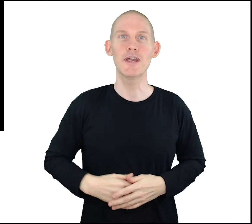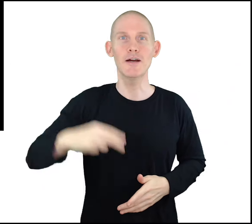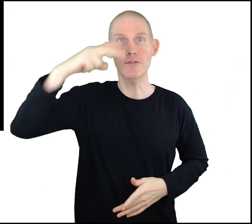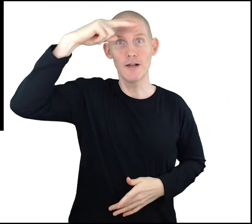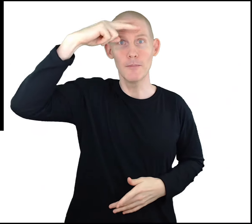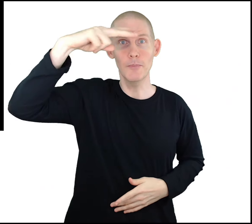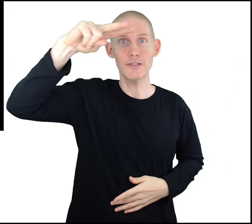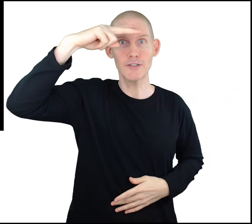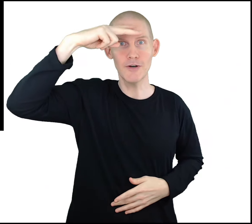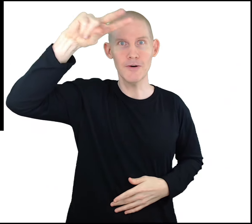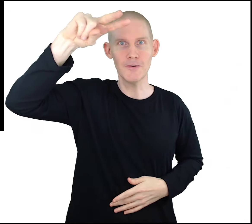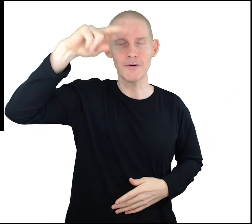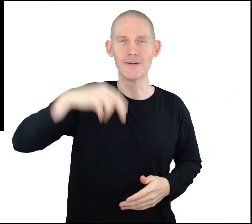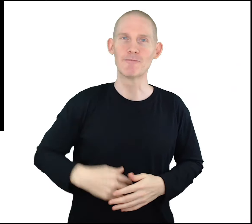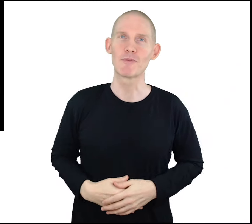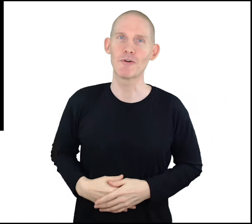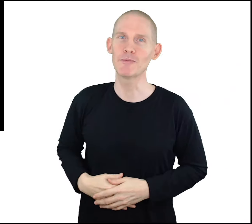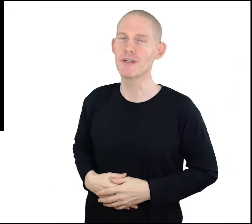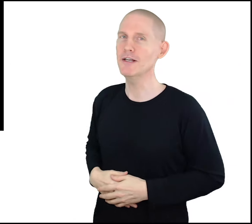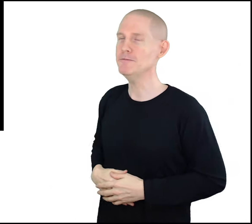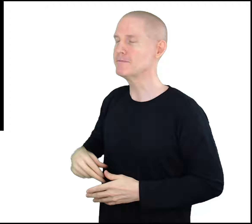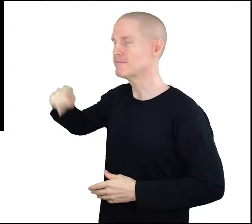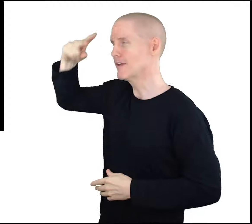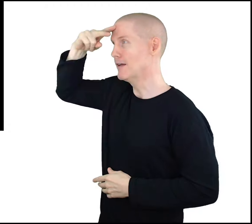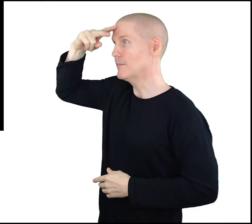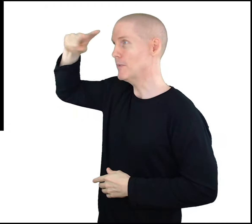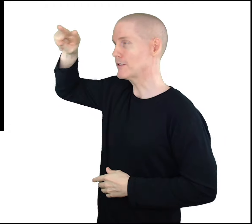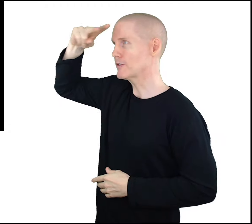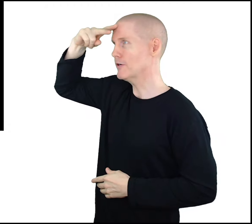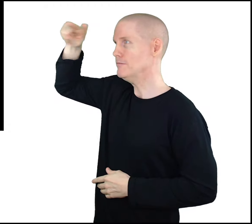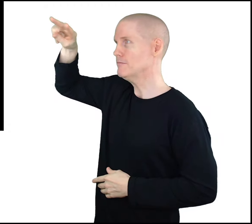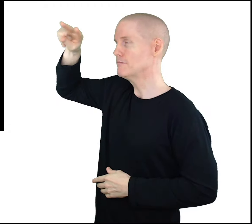have Mexico from the side. Mexico.